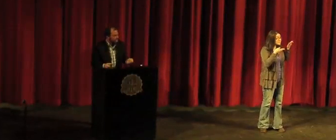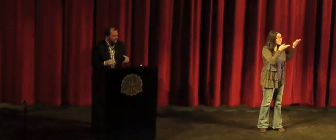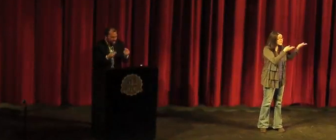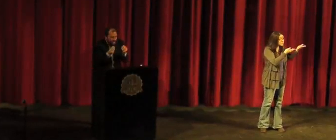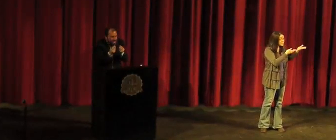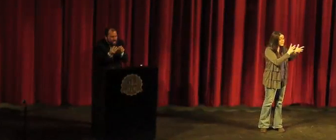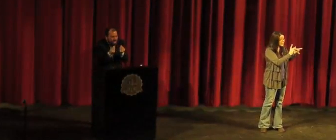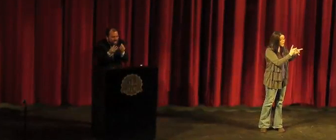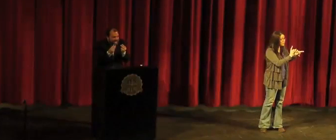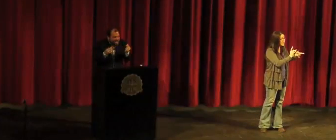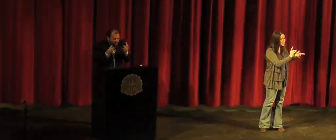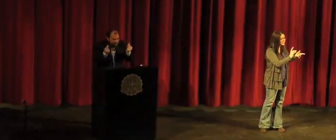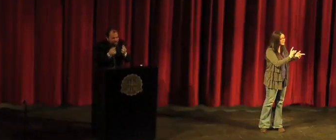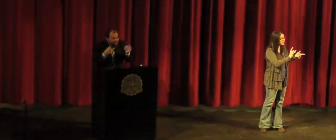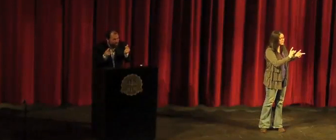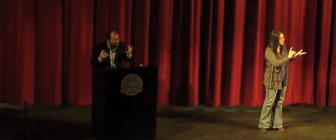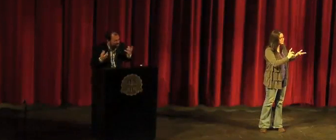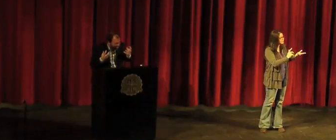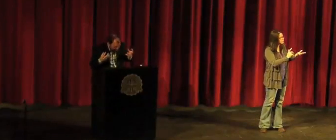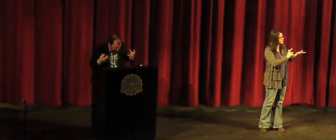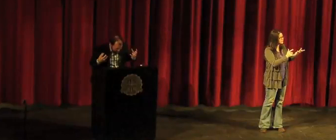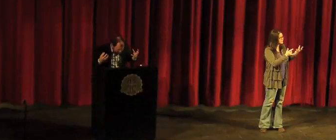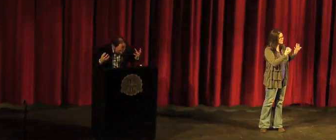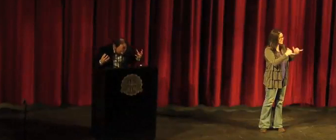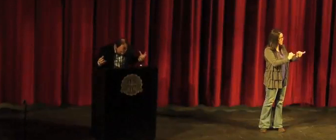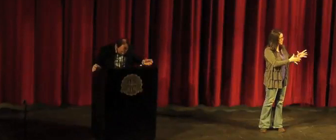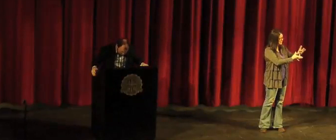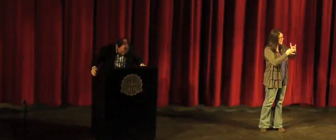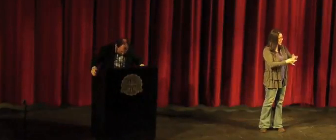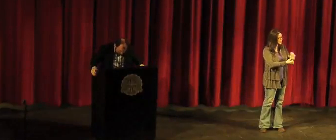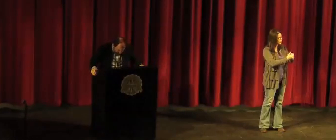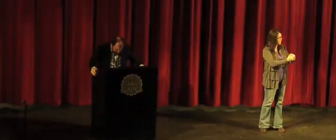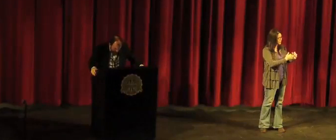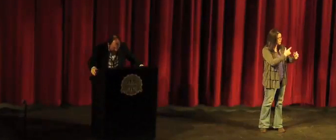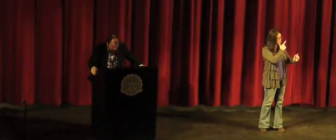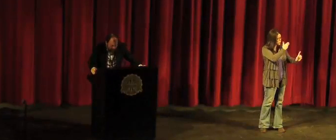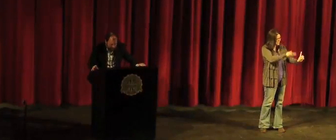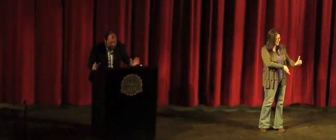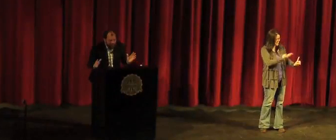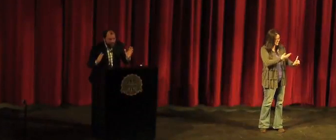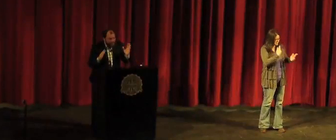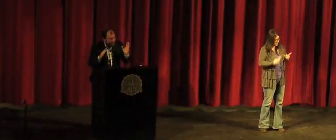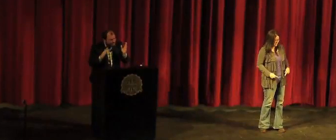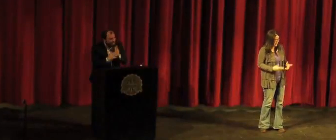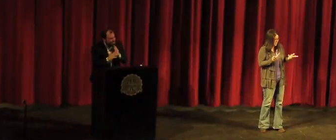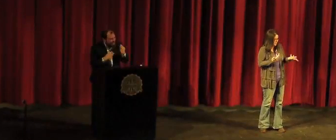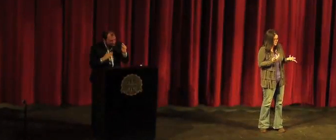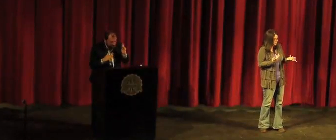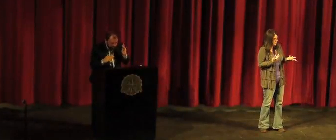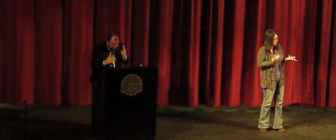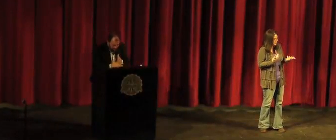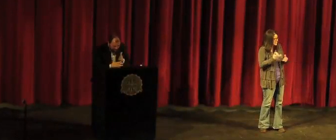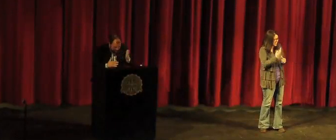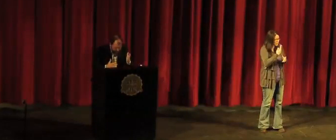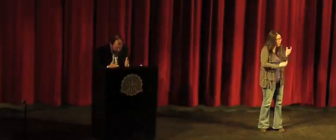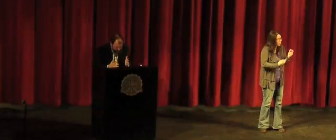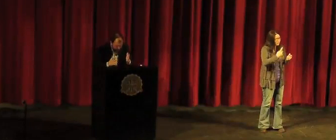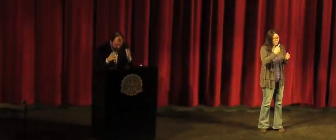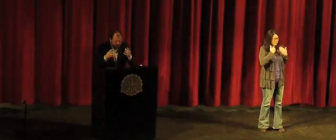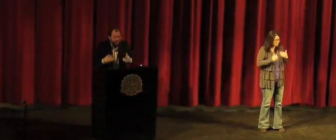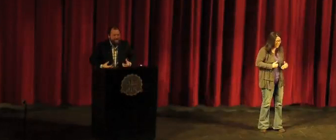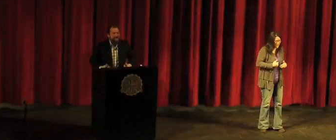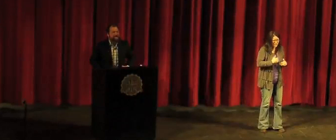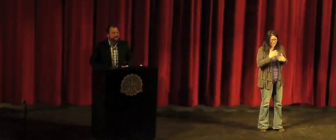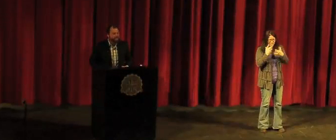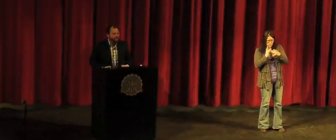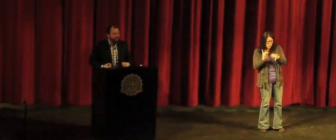the world is not unconnected with the sort of physicality of who he is. It's at the intersection of his body and his story.